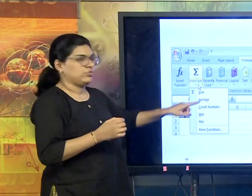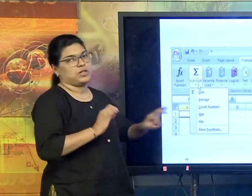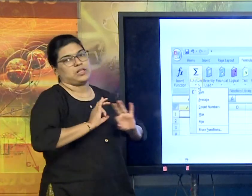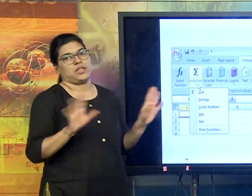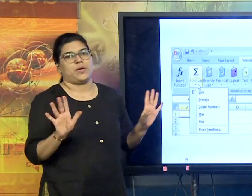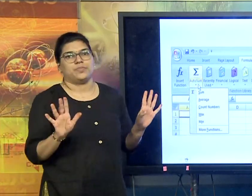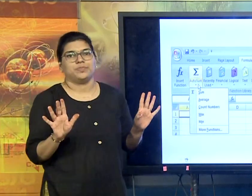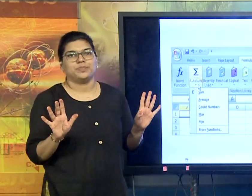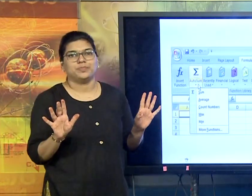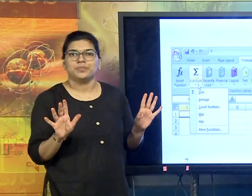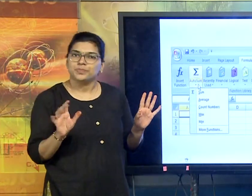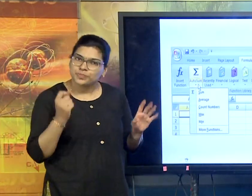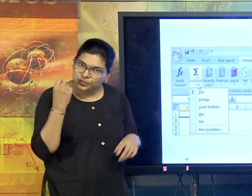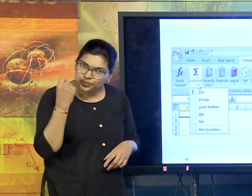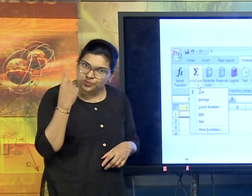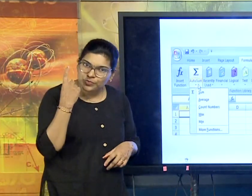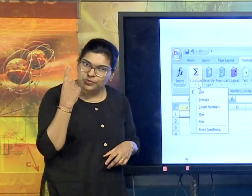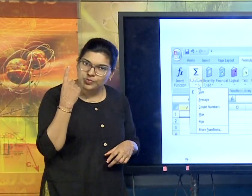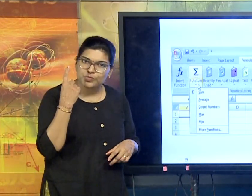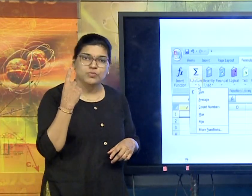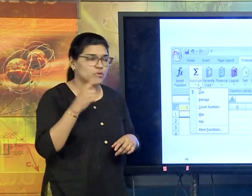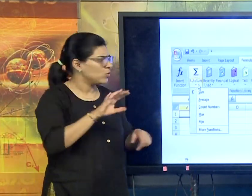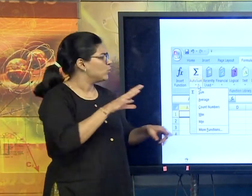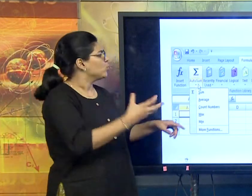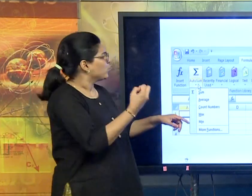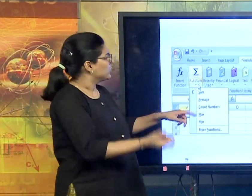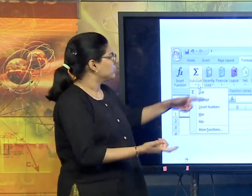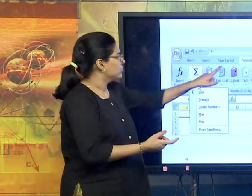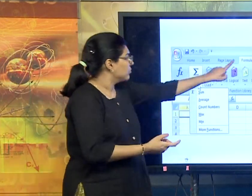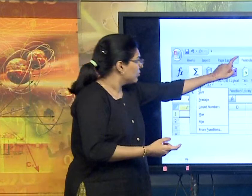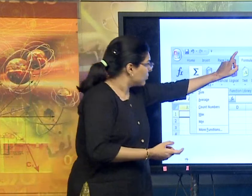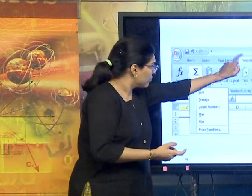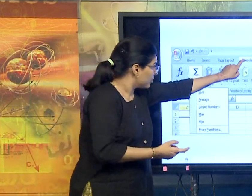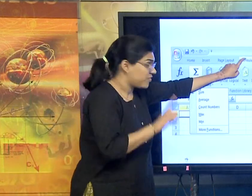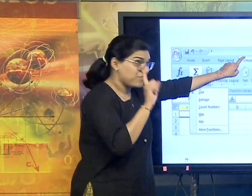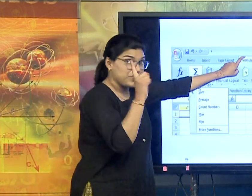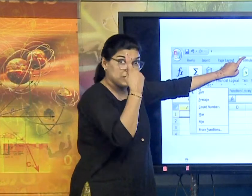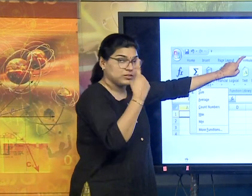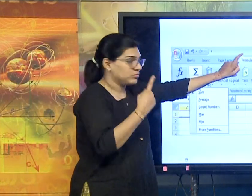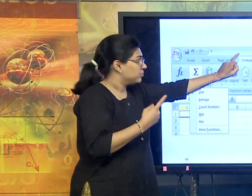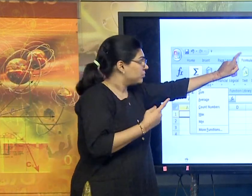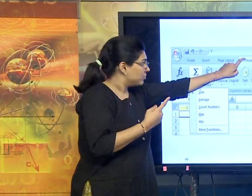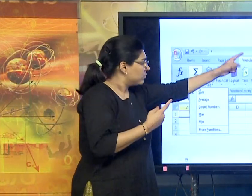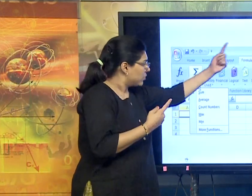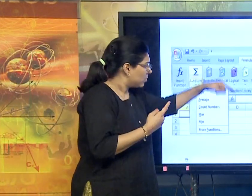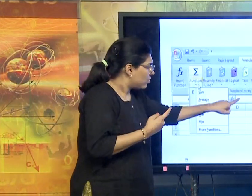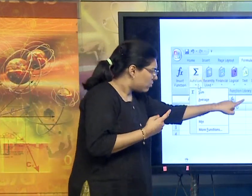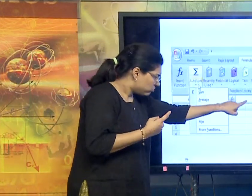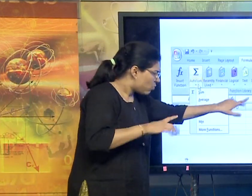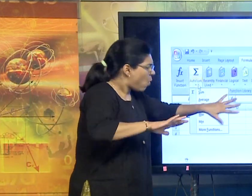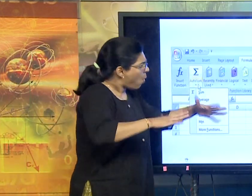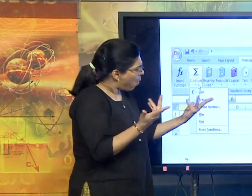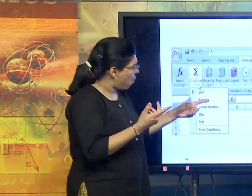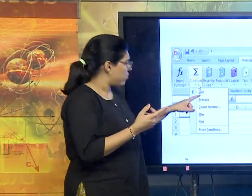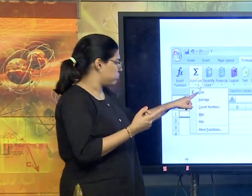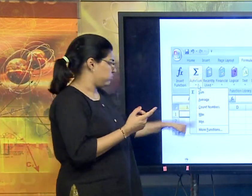maximum, minimum. All these are ready-made. They are in the Excel sheet. First, we need to click on the